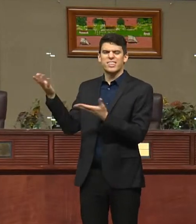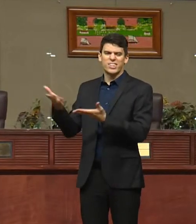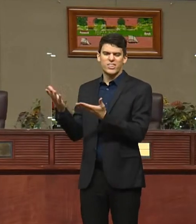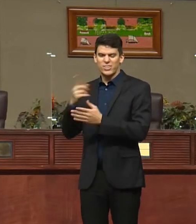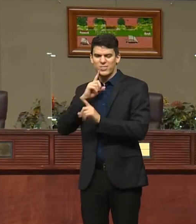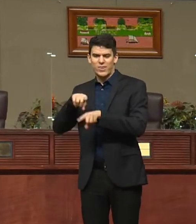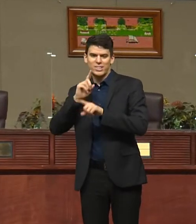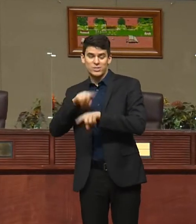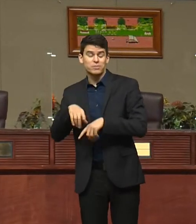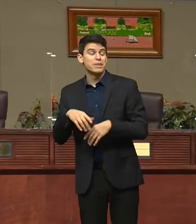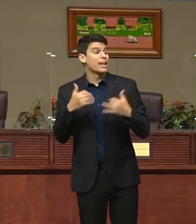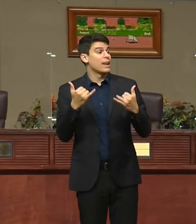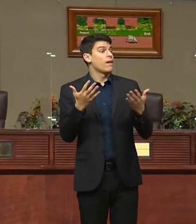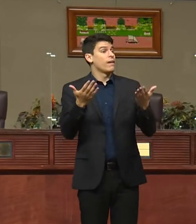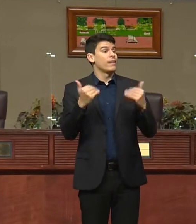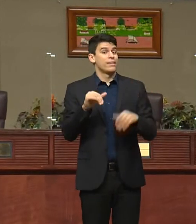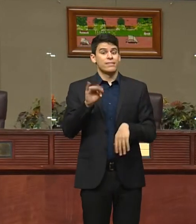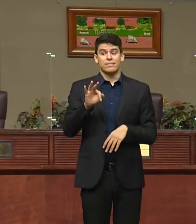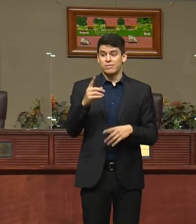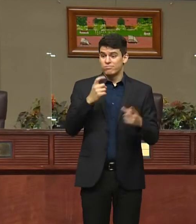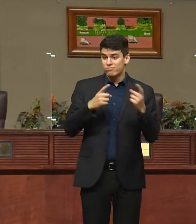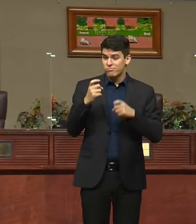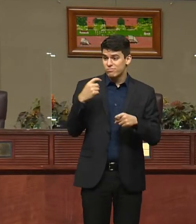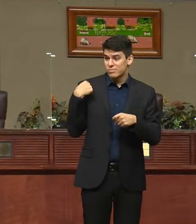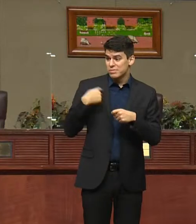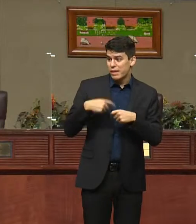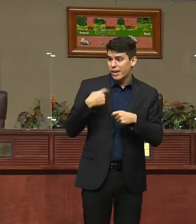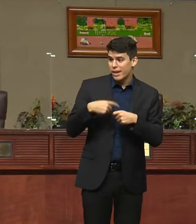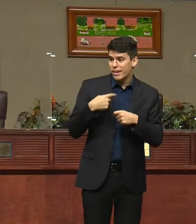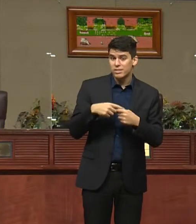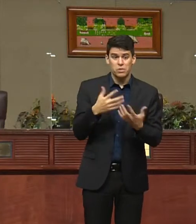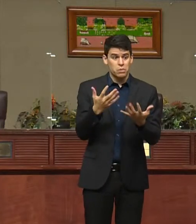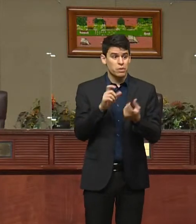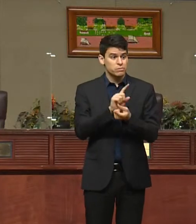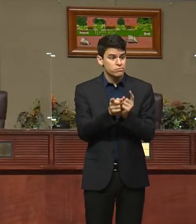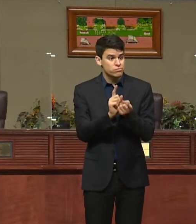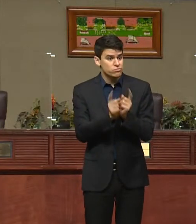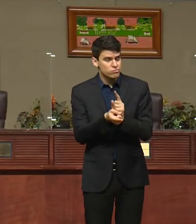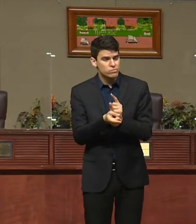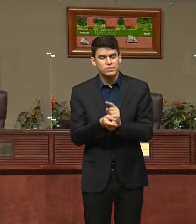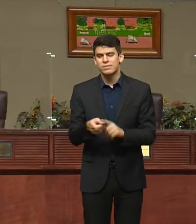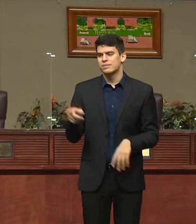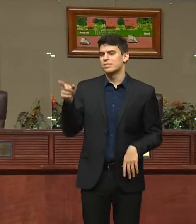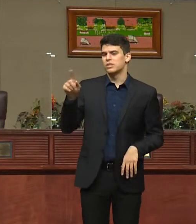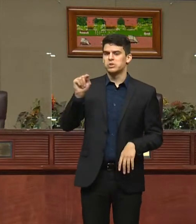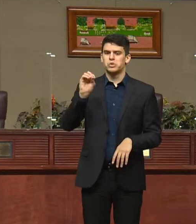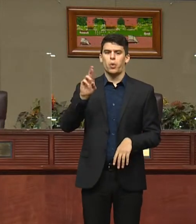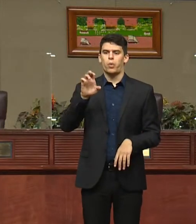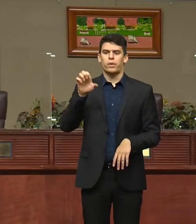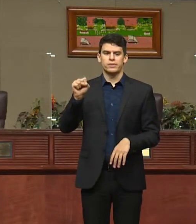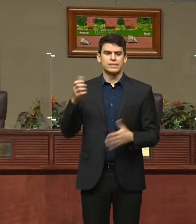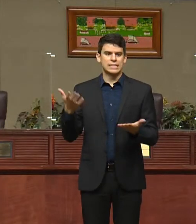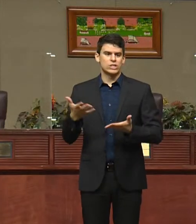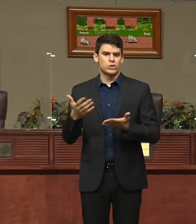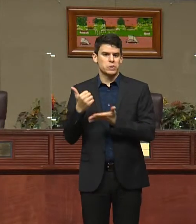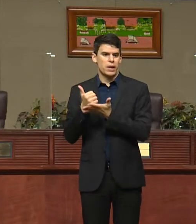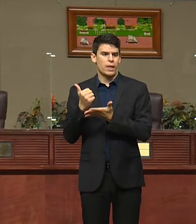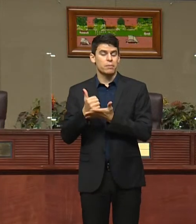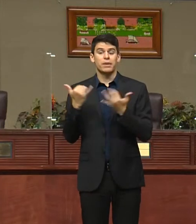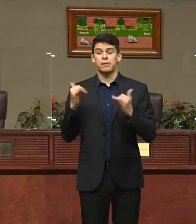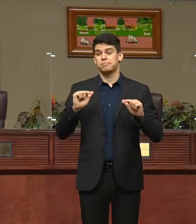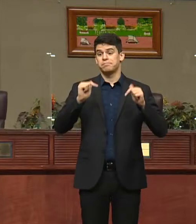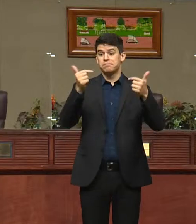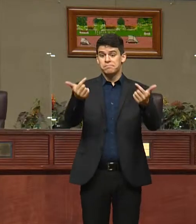be translated in Spanish, Ms. Elia Torres is here for that. Okay. All right. So we'll open it up. Any